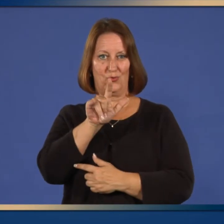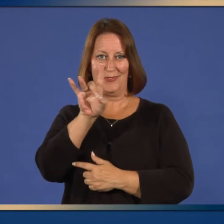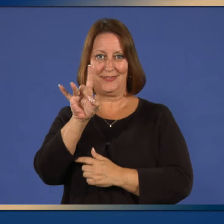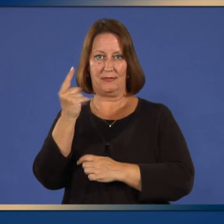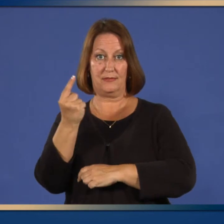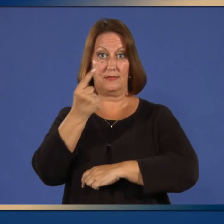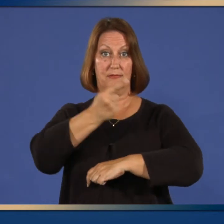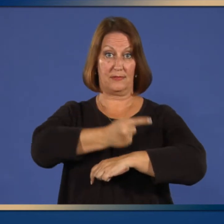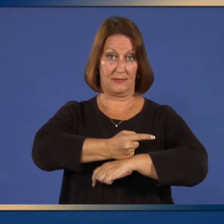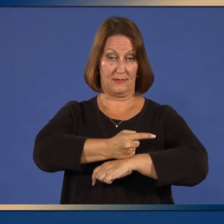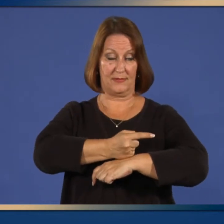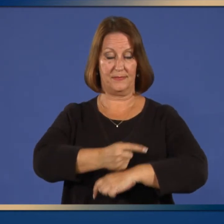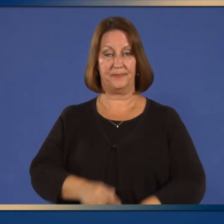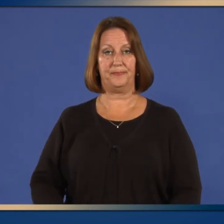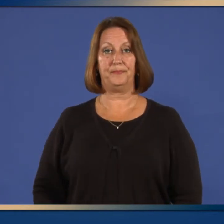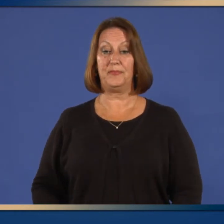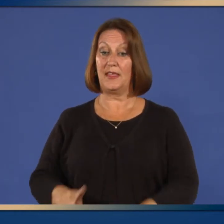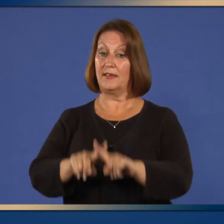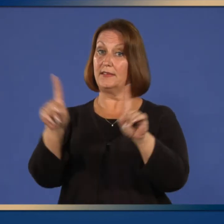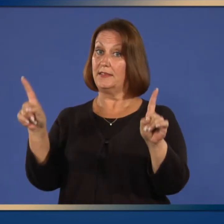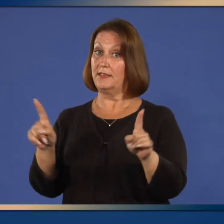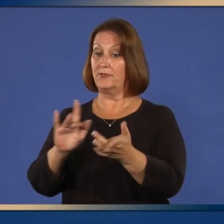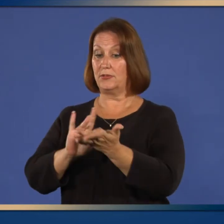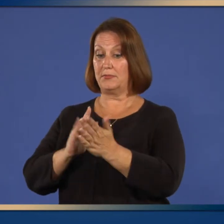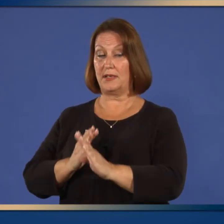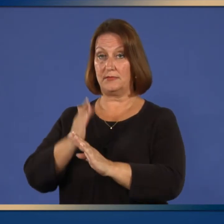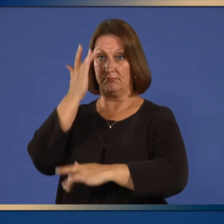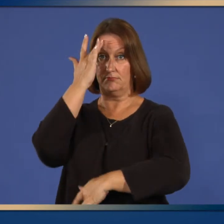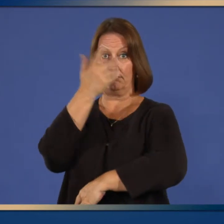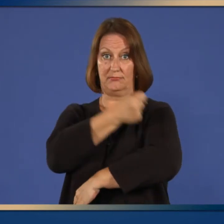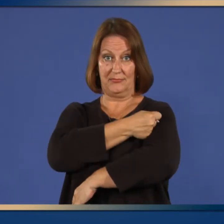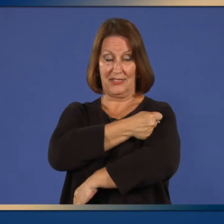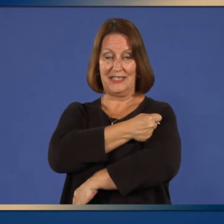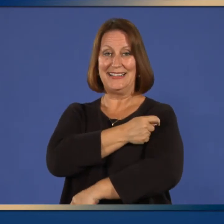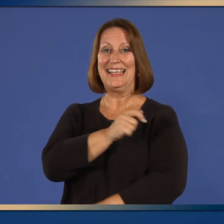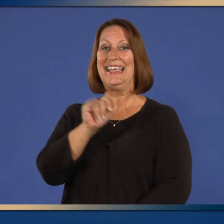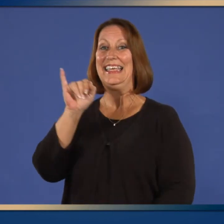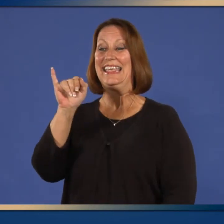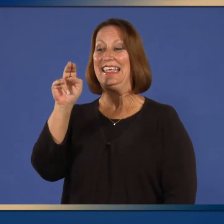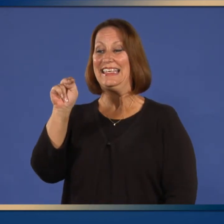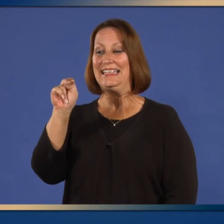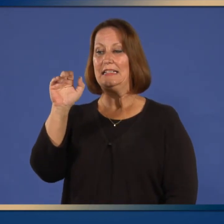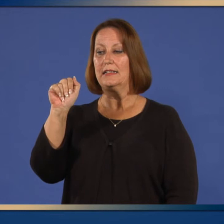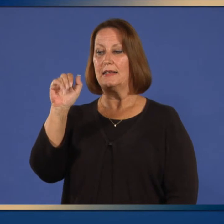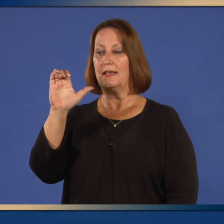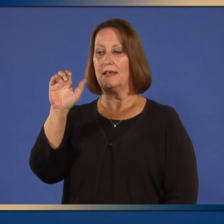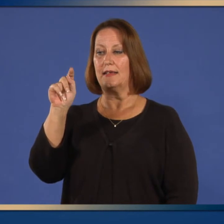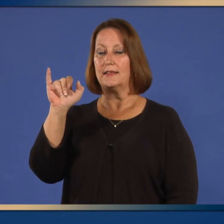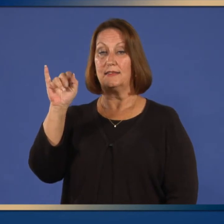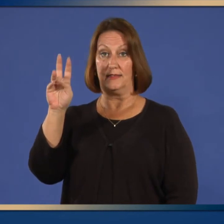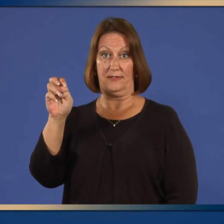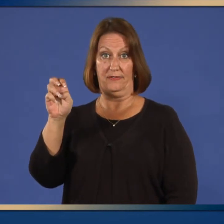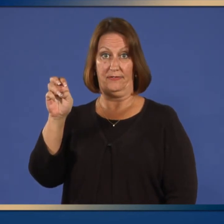Inactivated vaccines may be given at the same time or at any spacing interval.